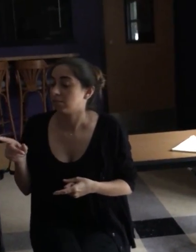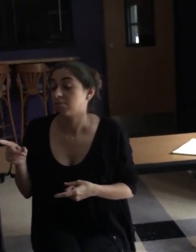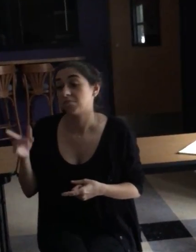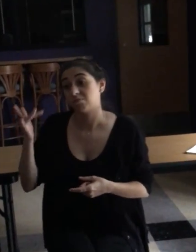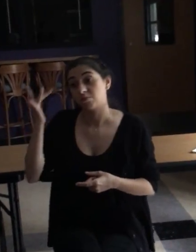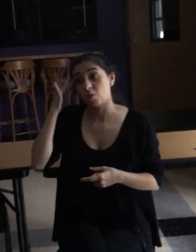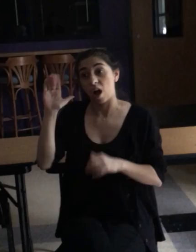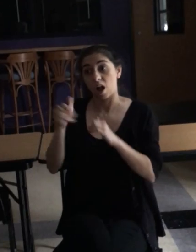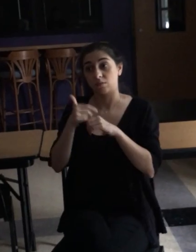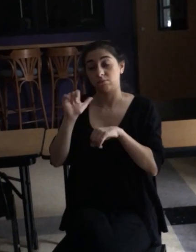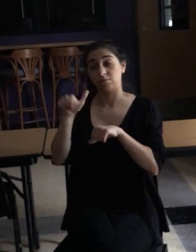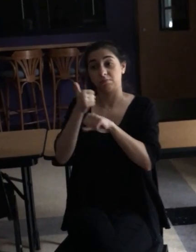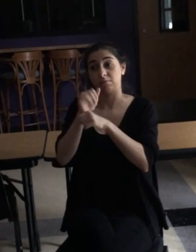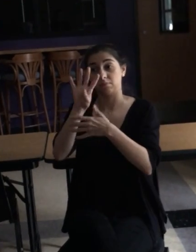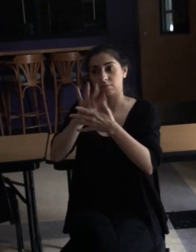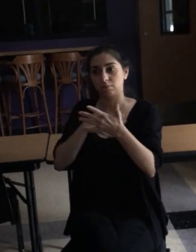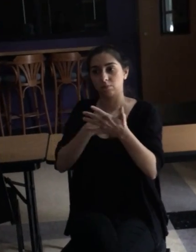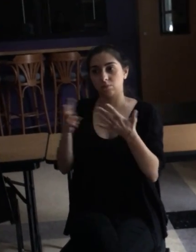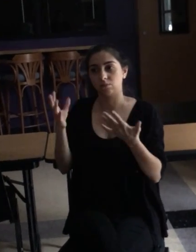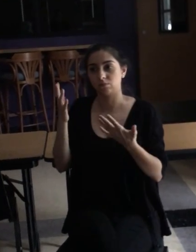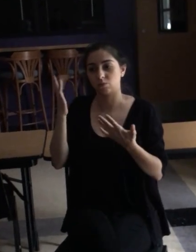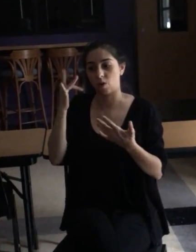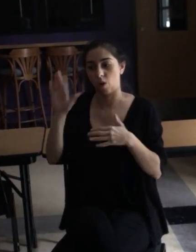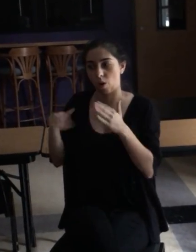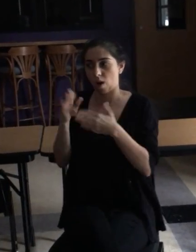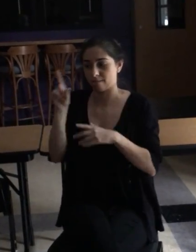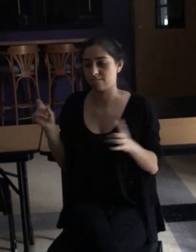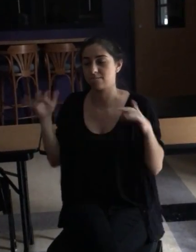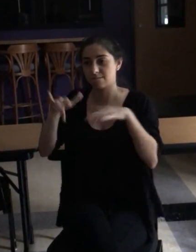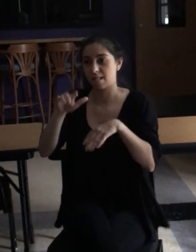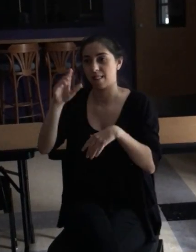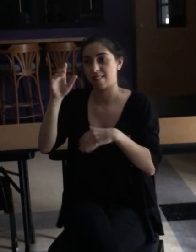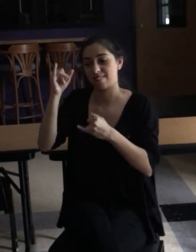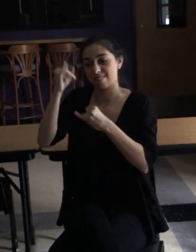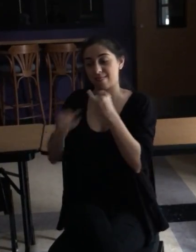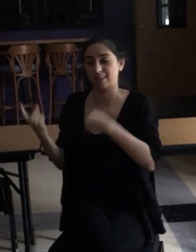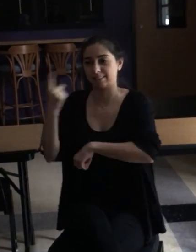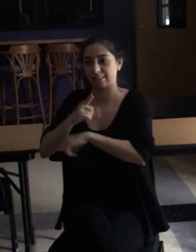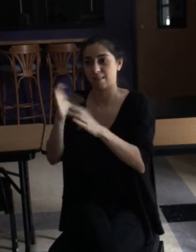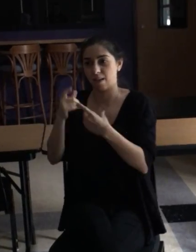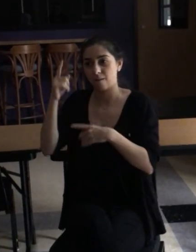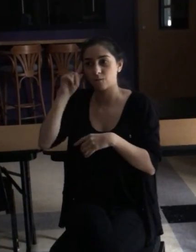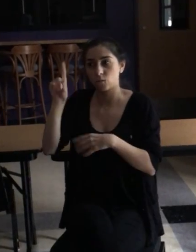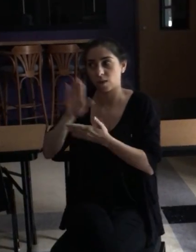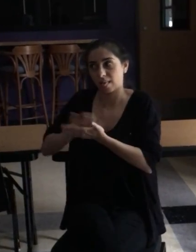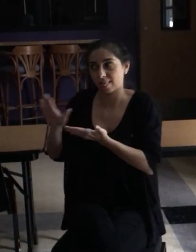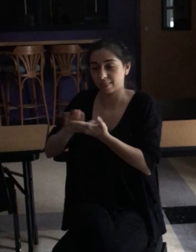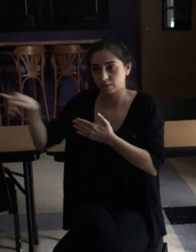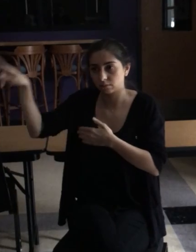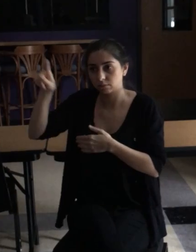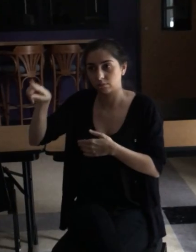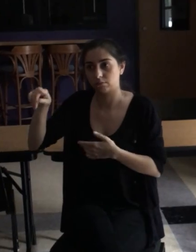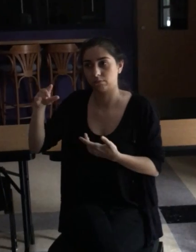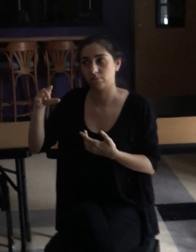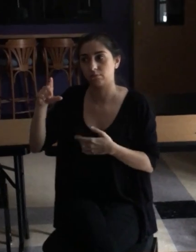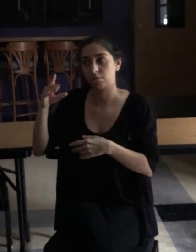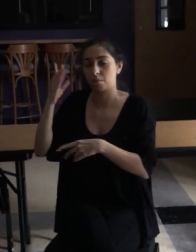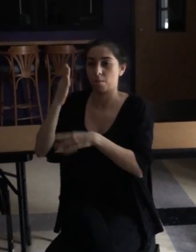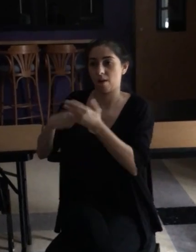so that like we would all show up on the last day to do the deep clean, and because we couldn't miss the final. on